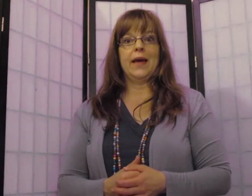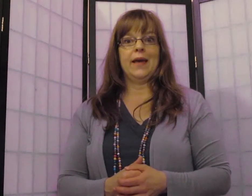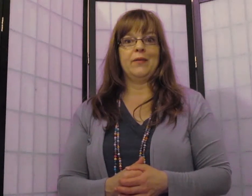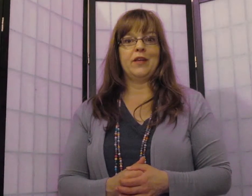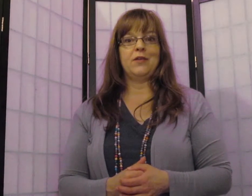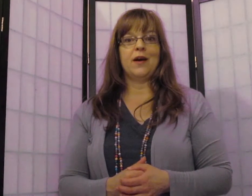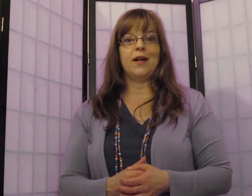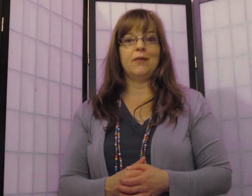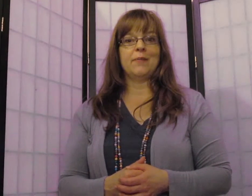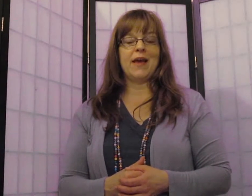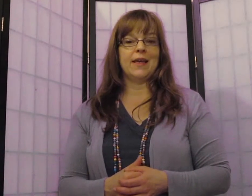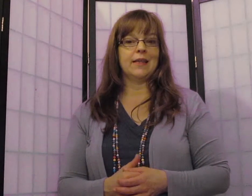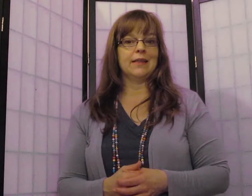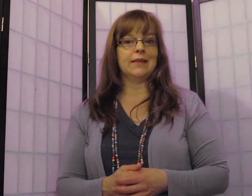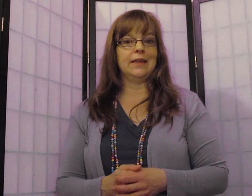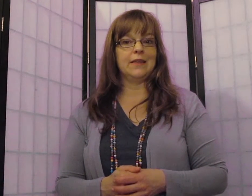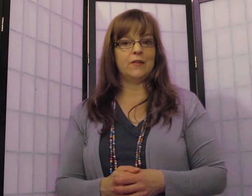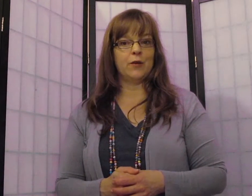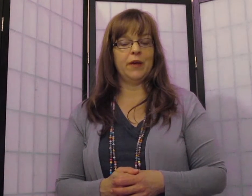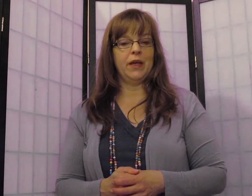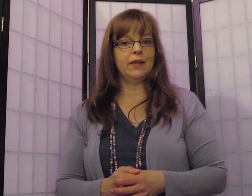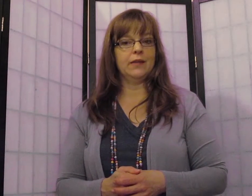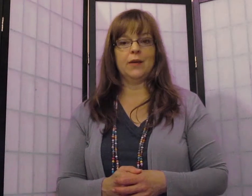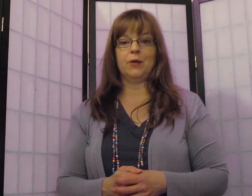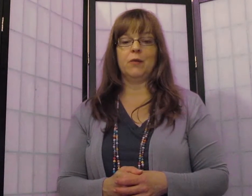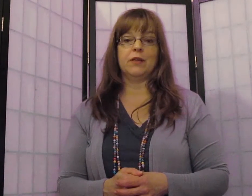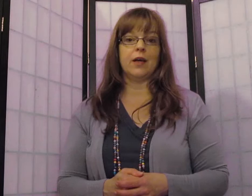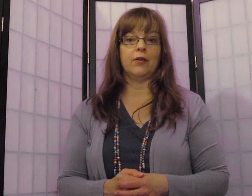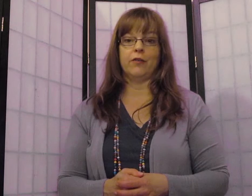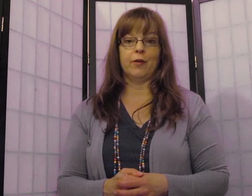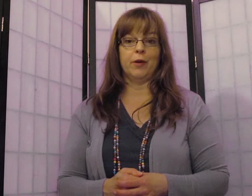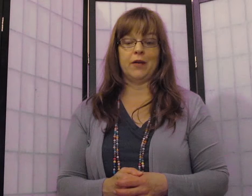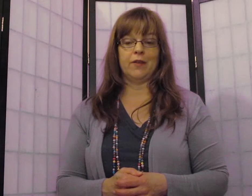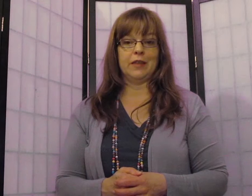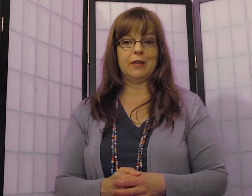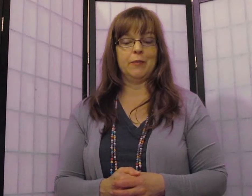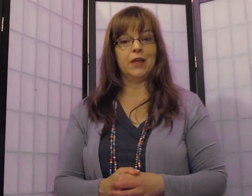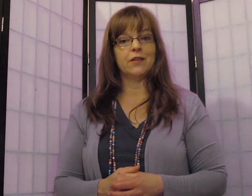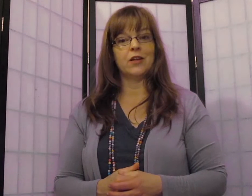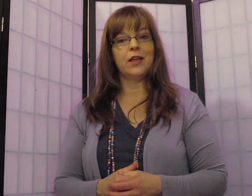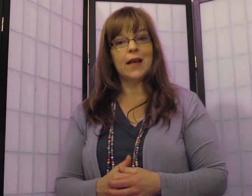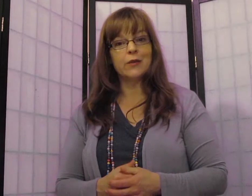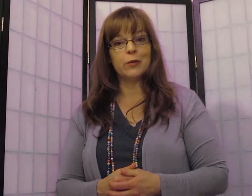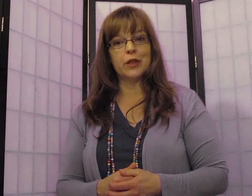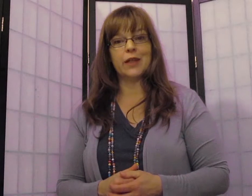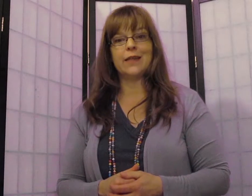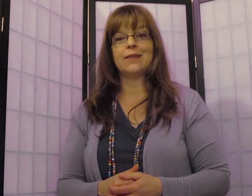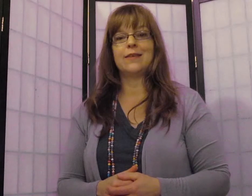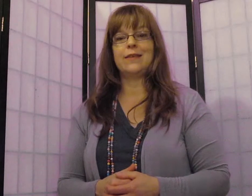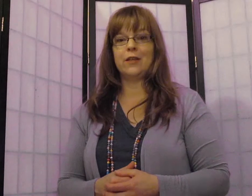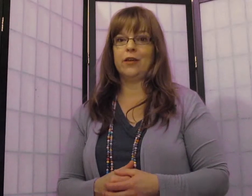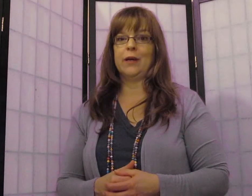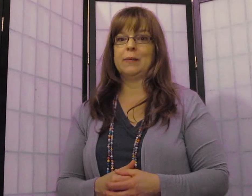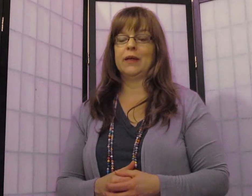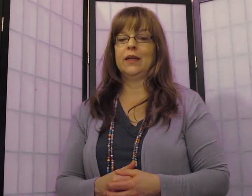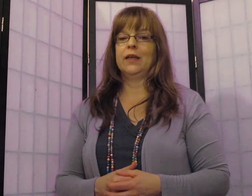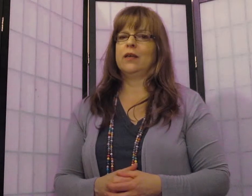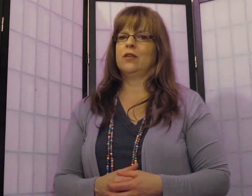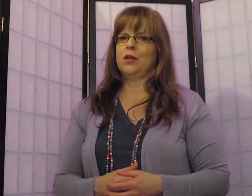Okay, when you all were making this list for me, someone was hungry for breakfast because our next word is syrup. So you